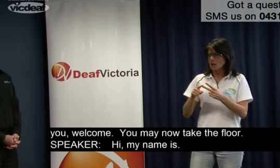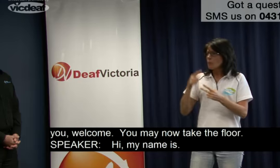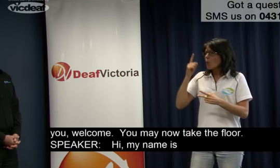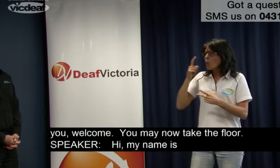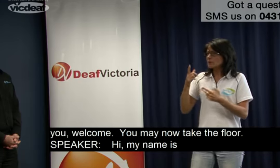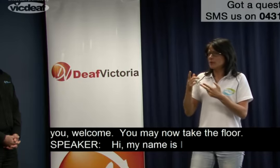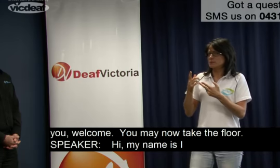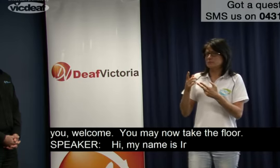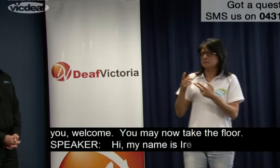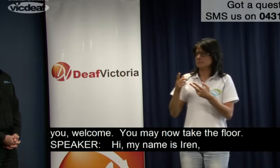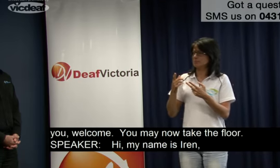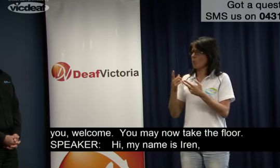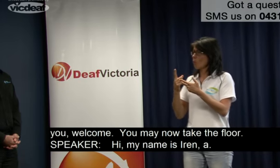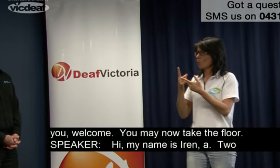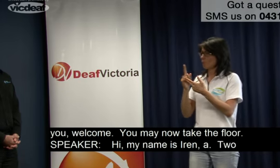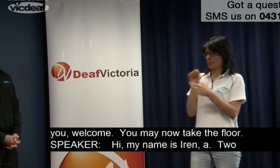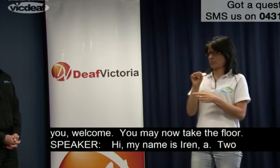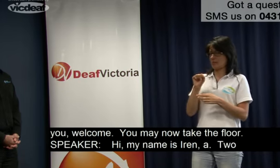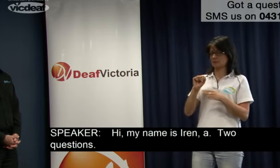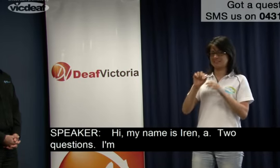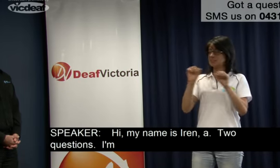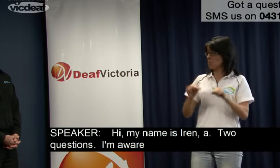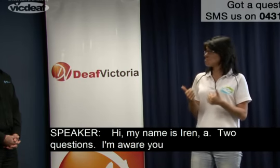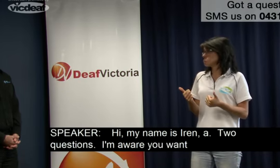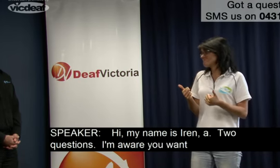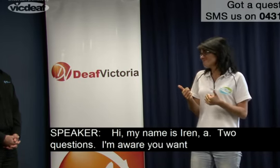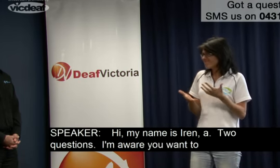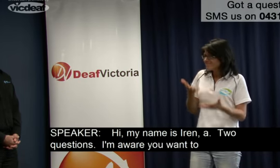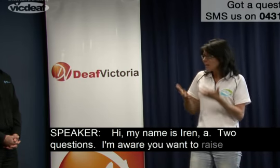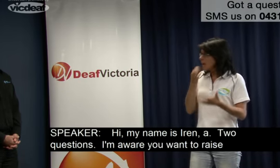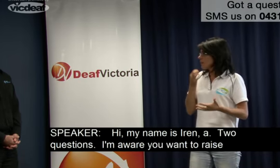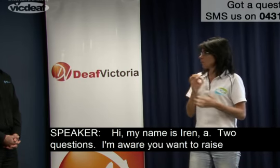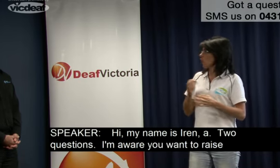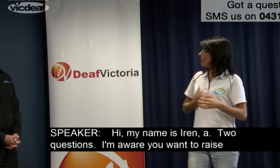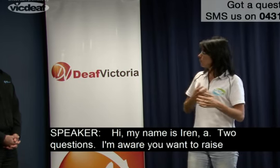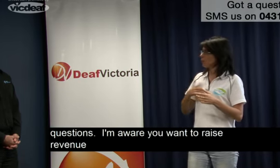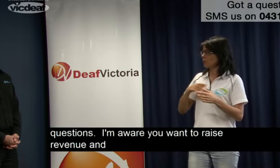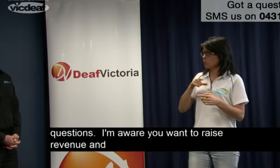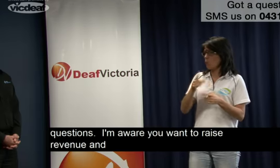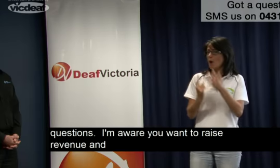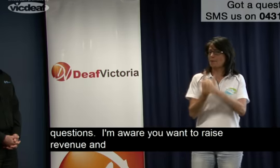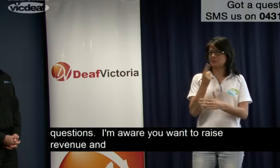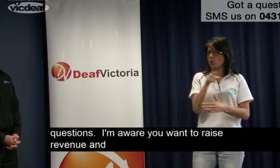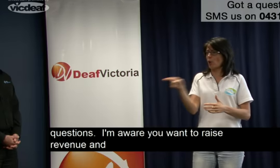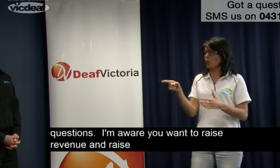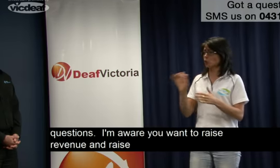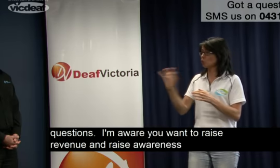awareness and preserve Auslan here in Australia. The system or the initiative that you have,